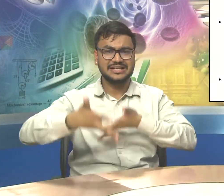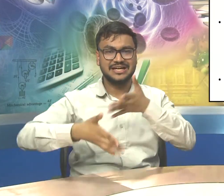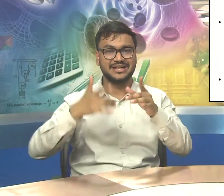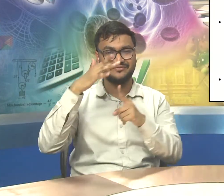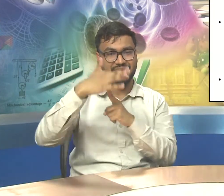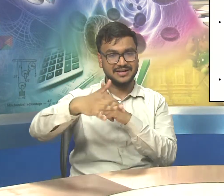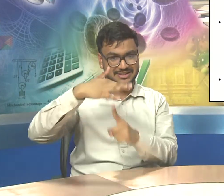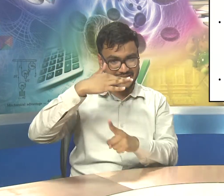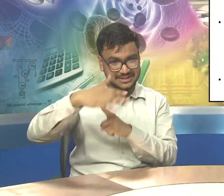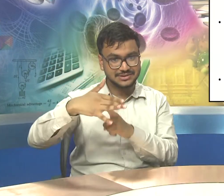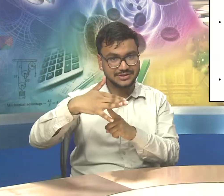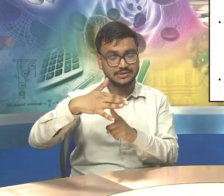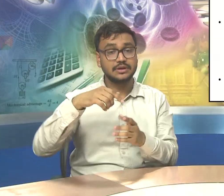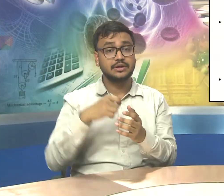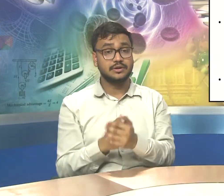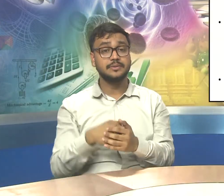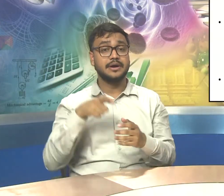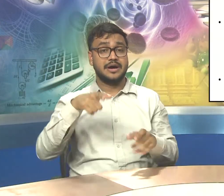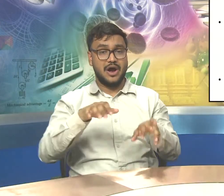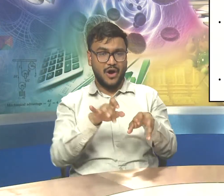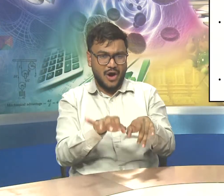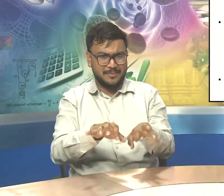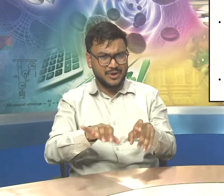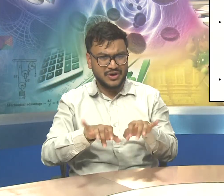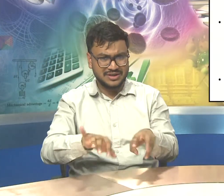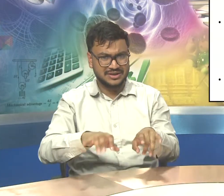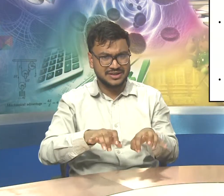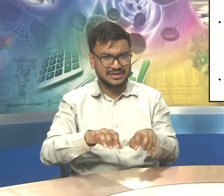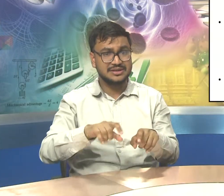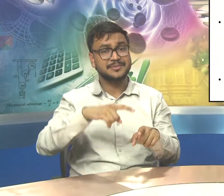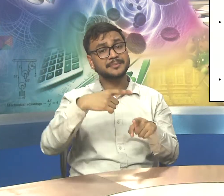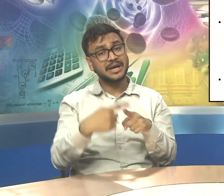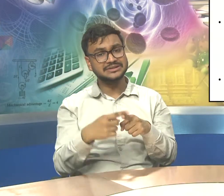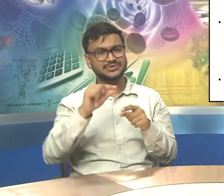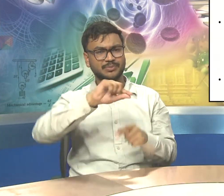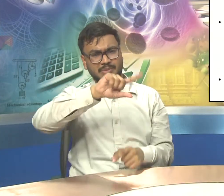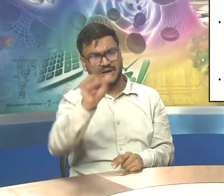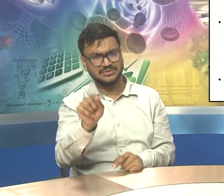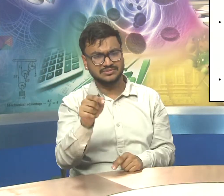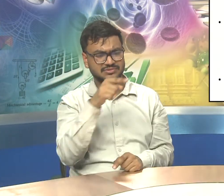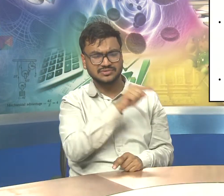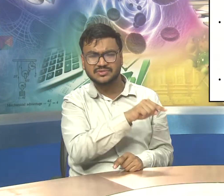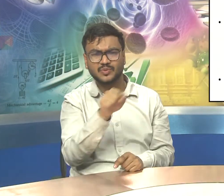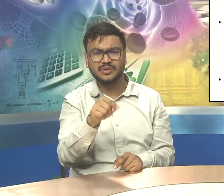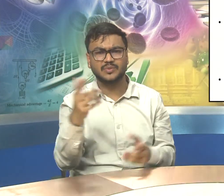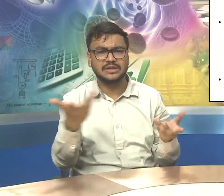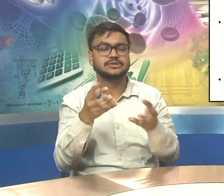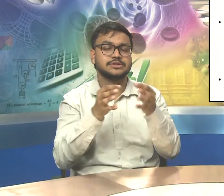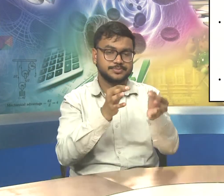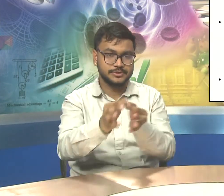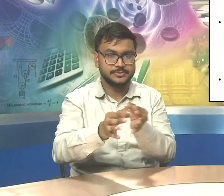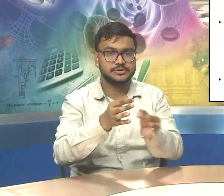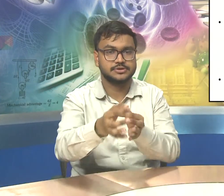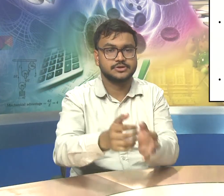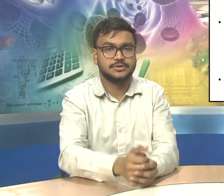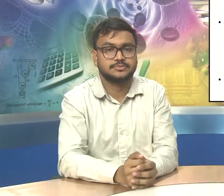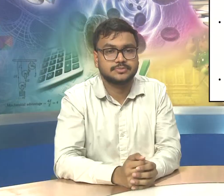we have sign for Wi-Fi, for computer, and also for WhatsApp.